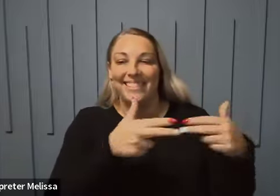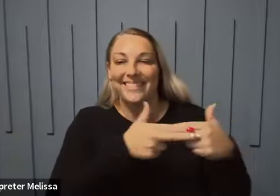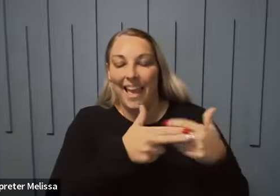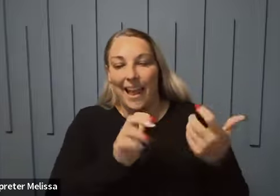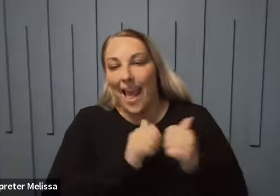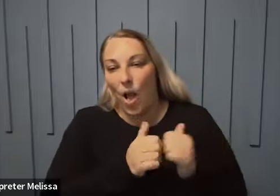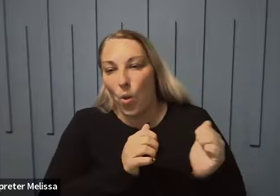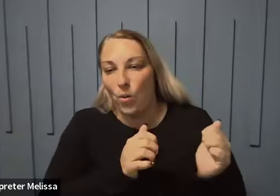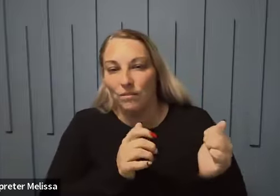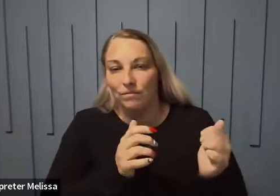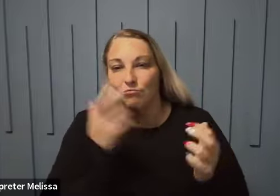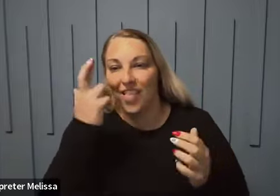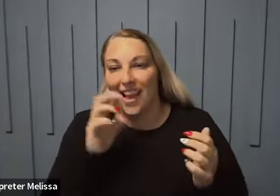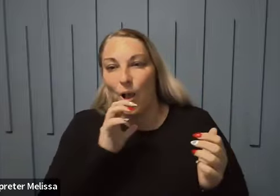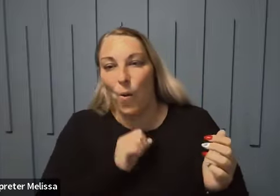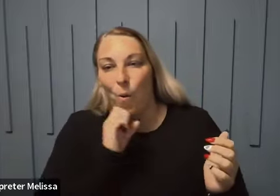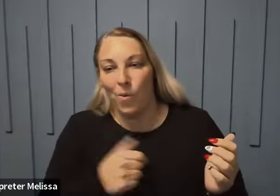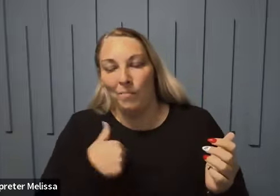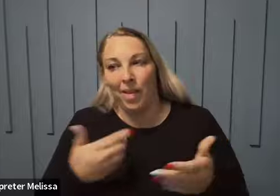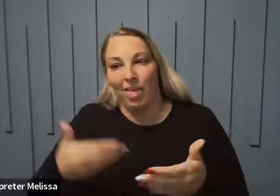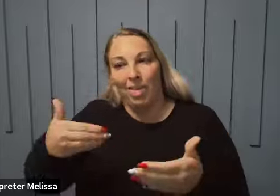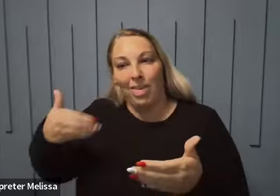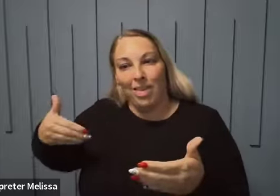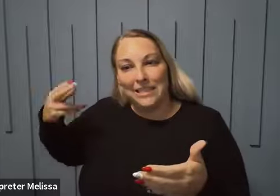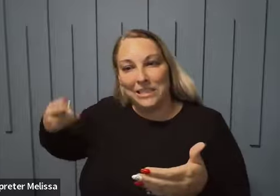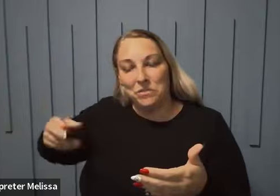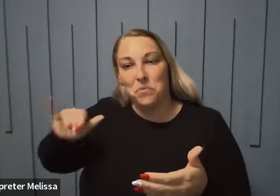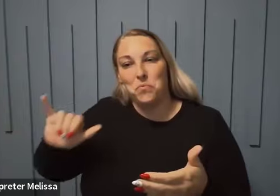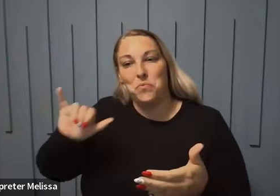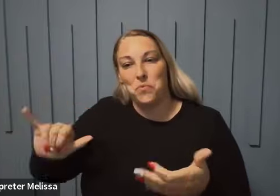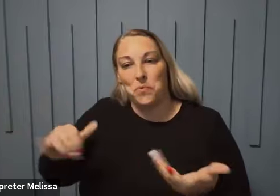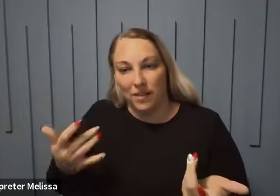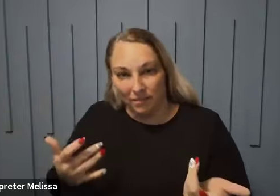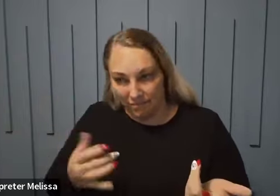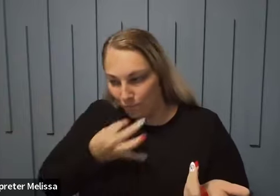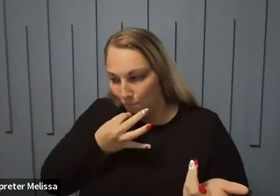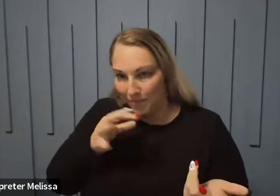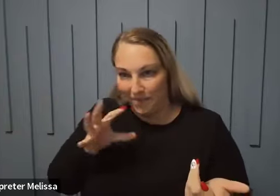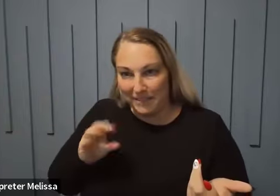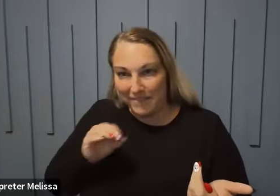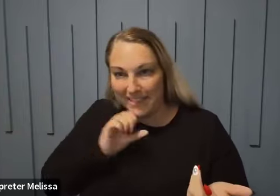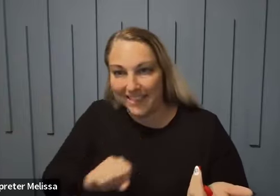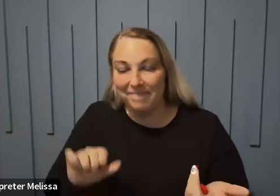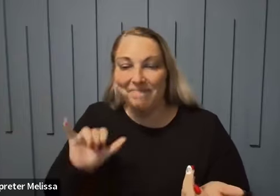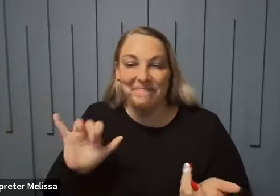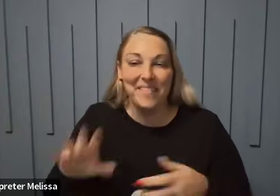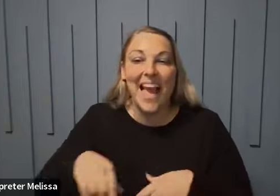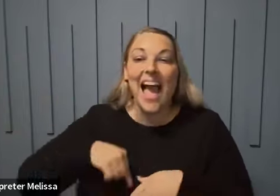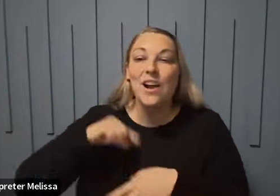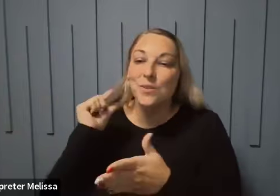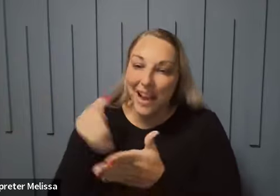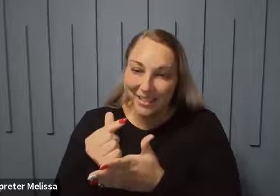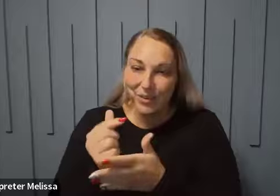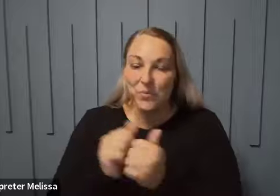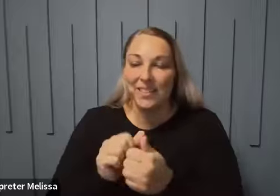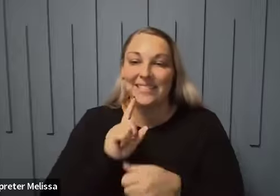how old people are, right? This is the introduction slide, and you can do the math and be like, oh, wow, she's going to be 50. So I graduated with a